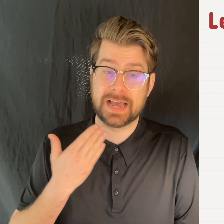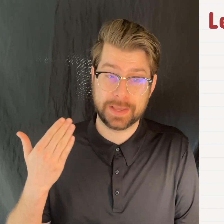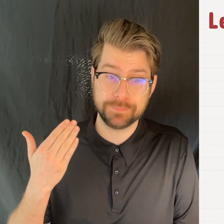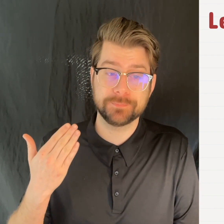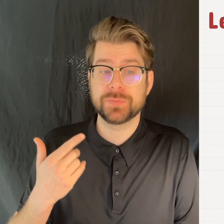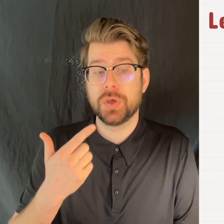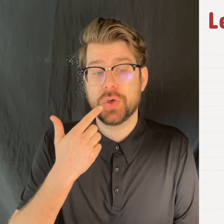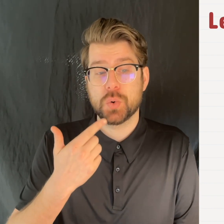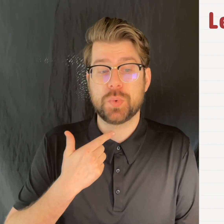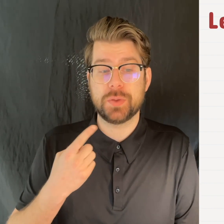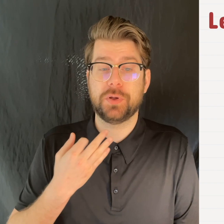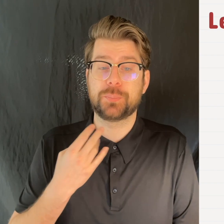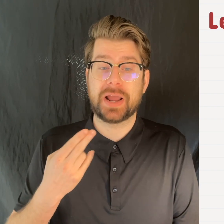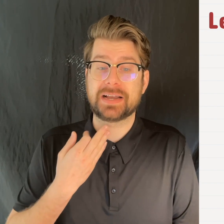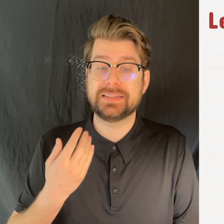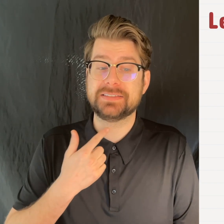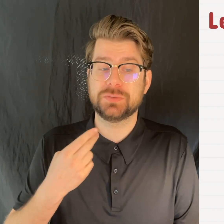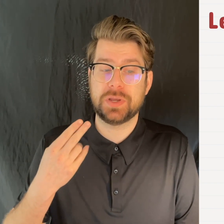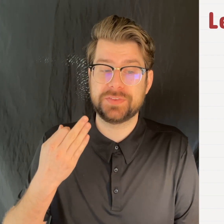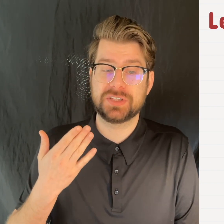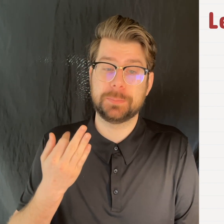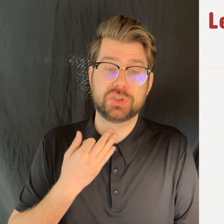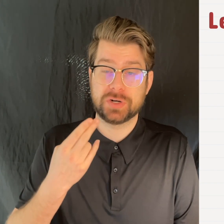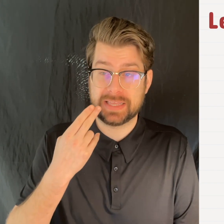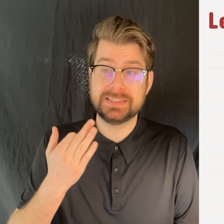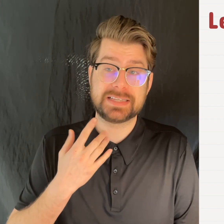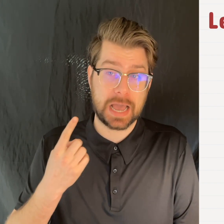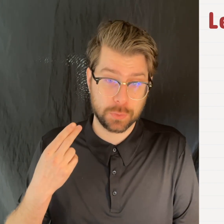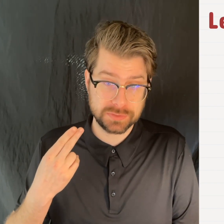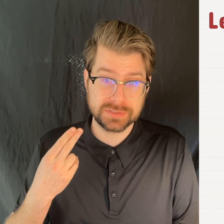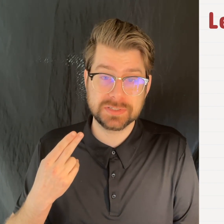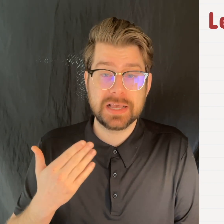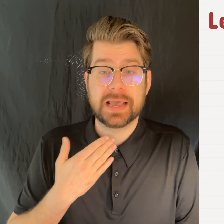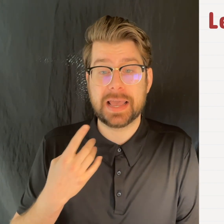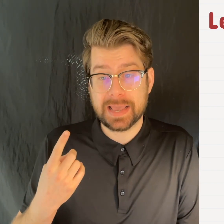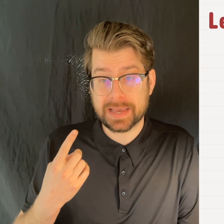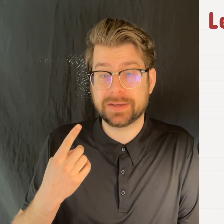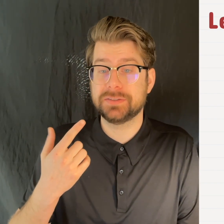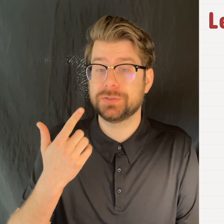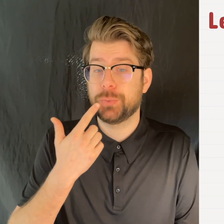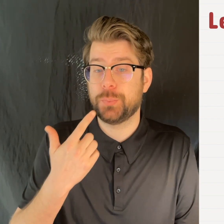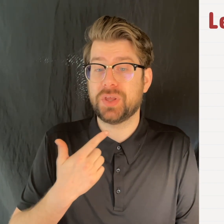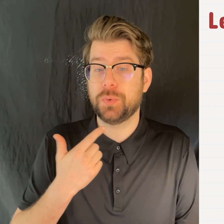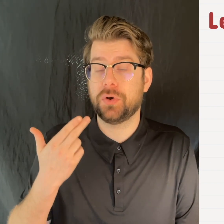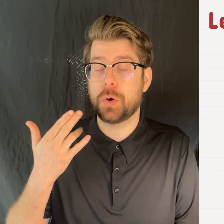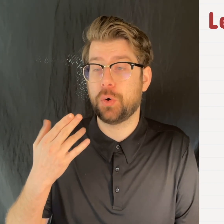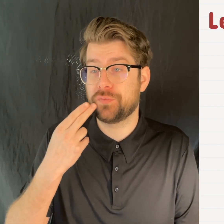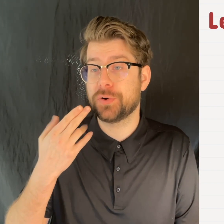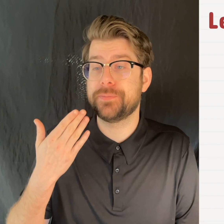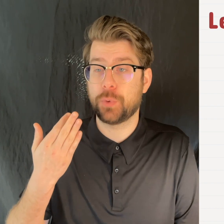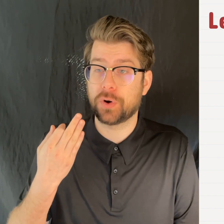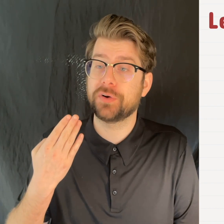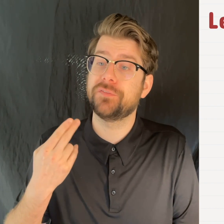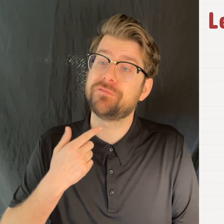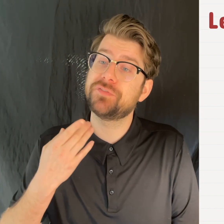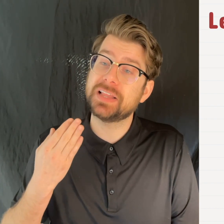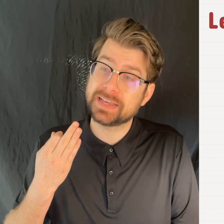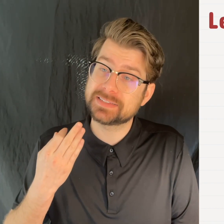time. We will practice with some tricky sounds, and we will go over more flicks